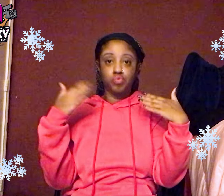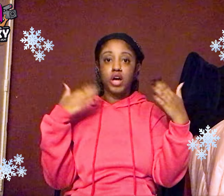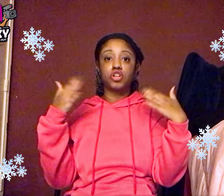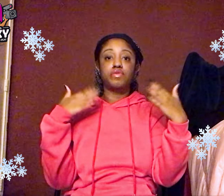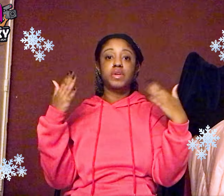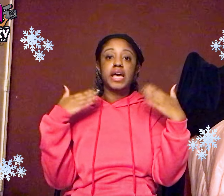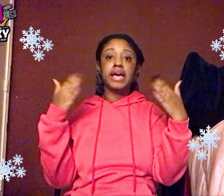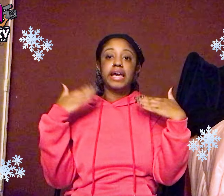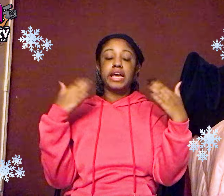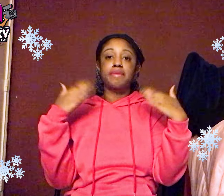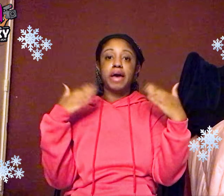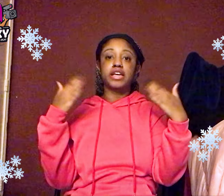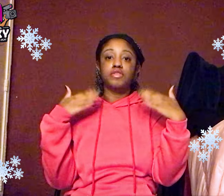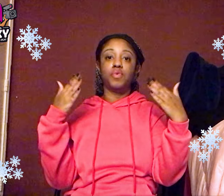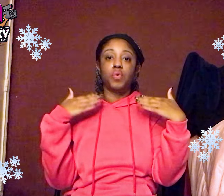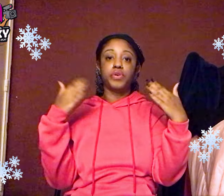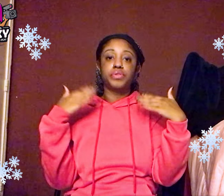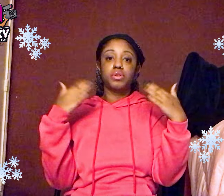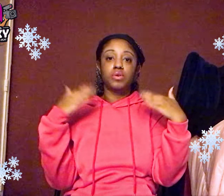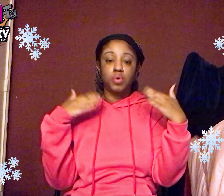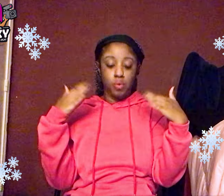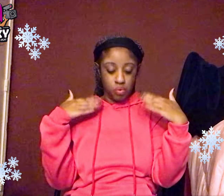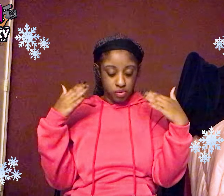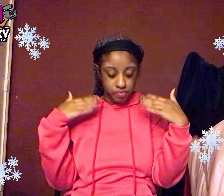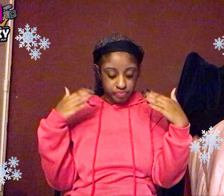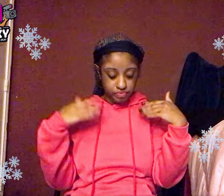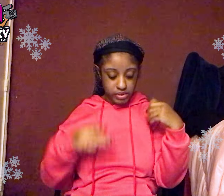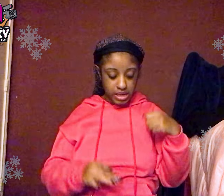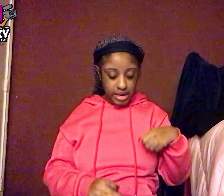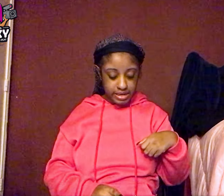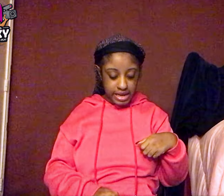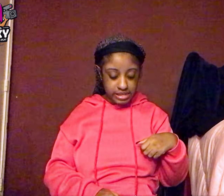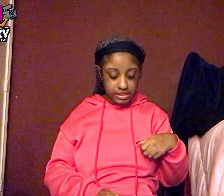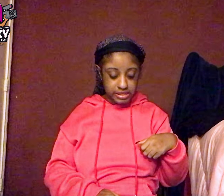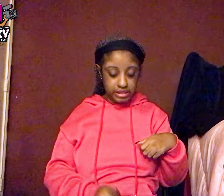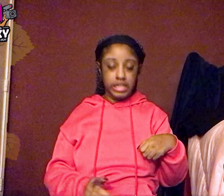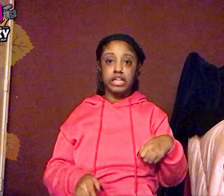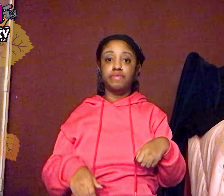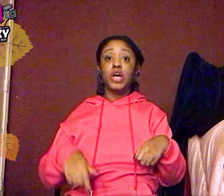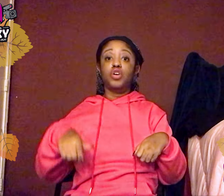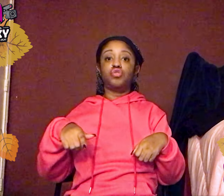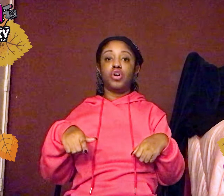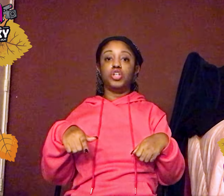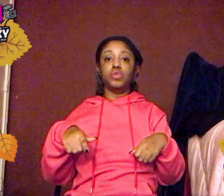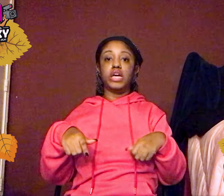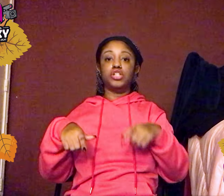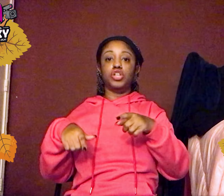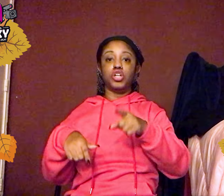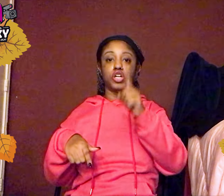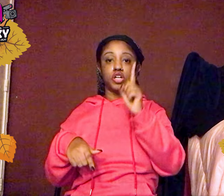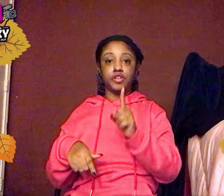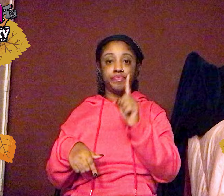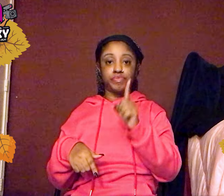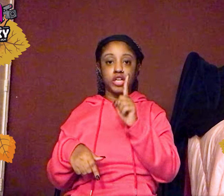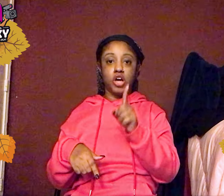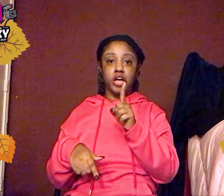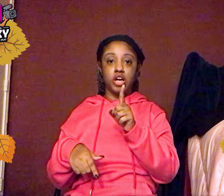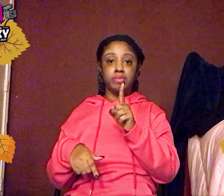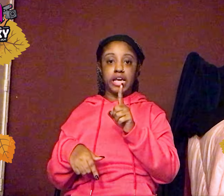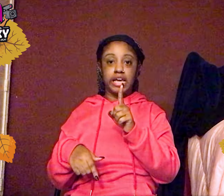rock your hand back and forth. Cool. Next is lead. So you get your non-dominant